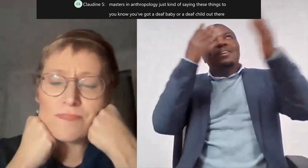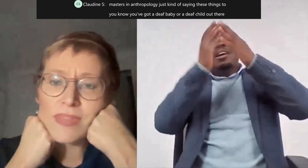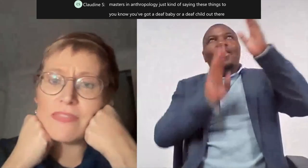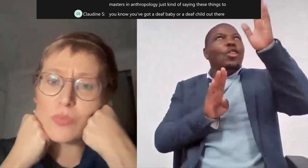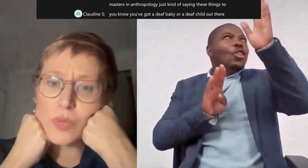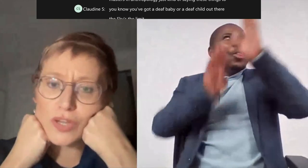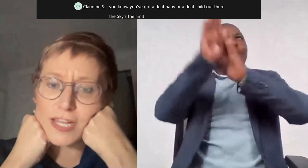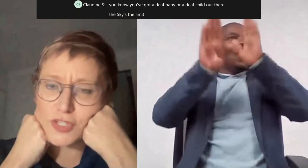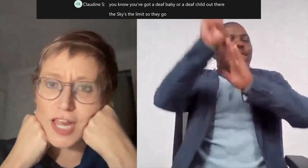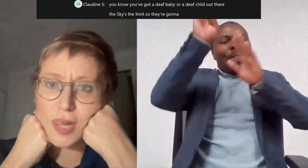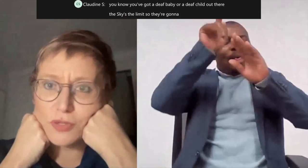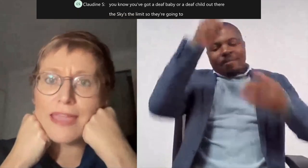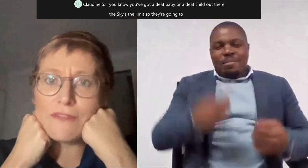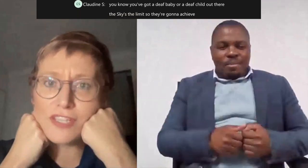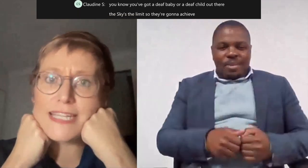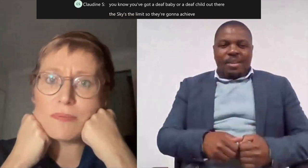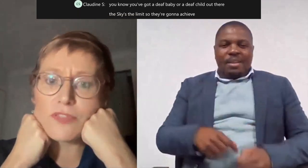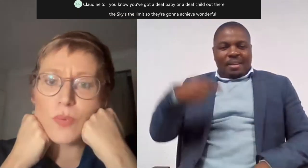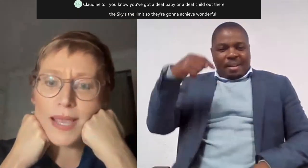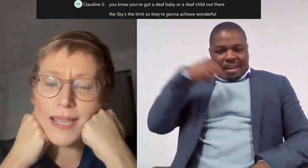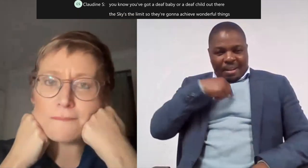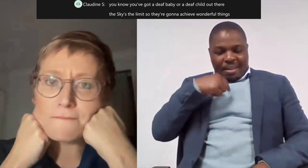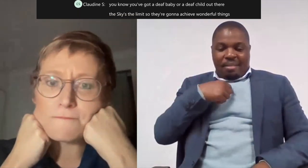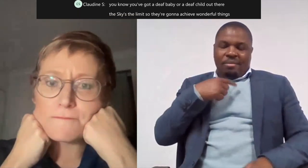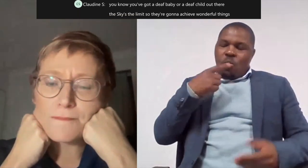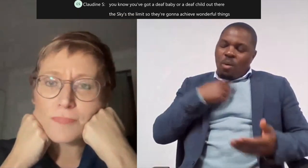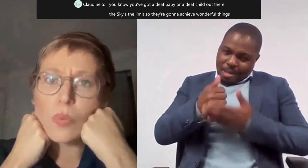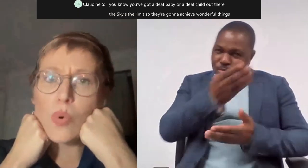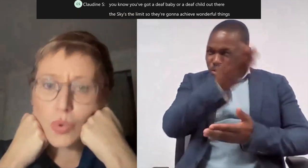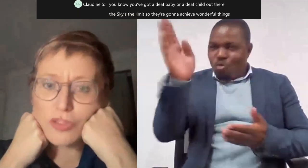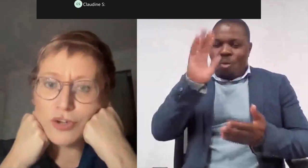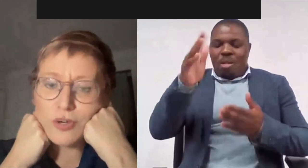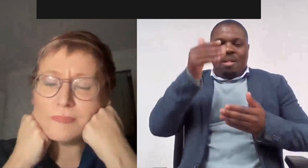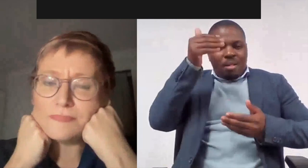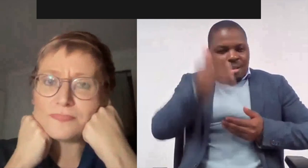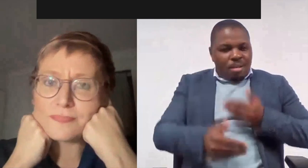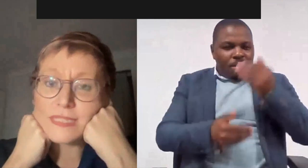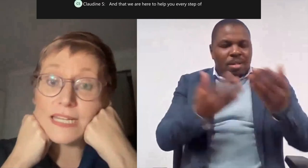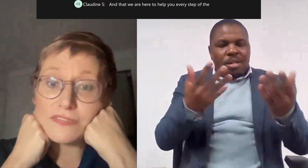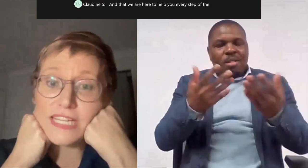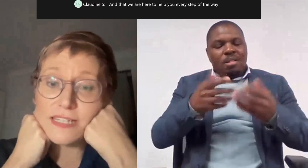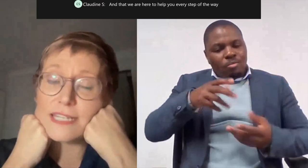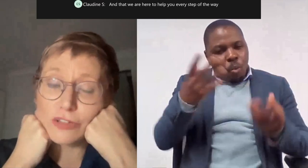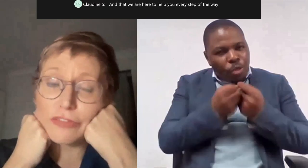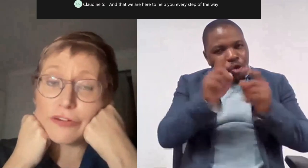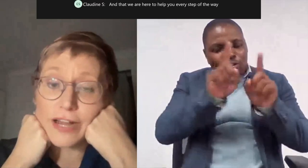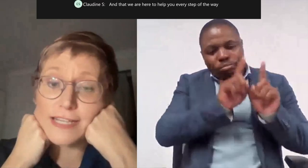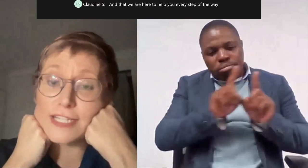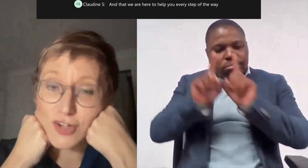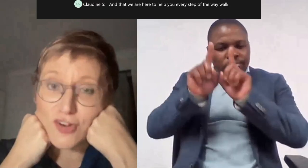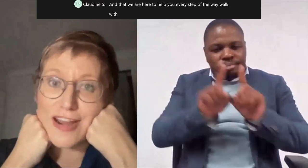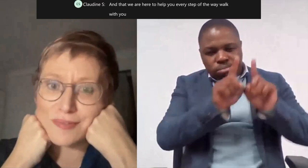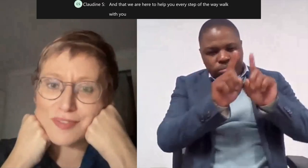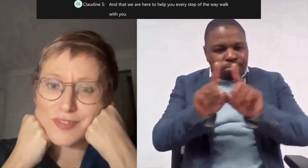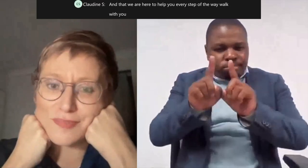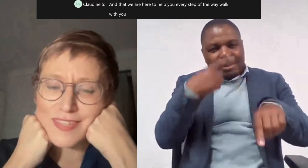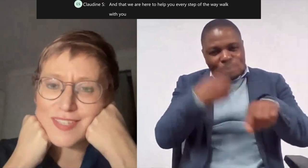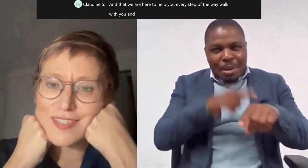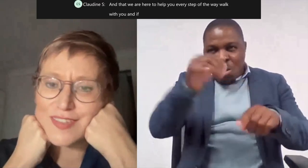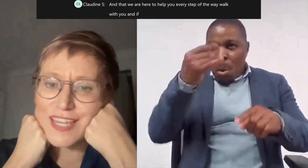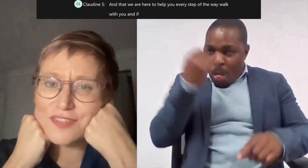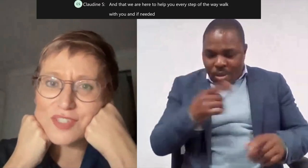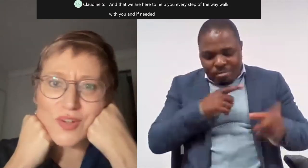things, and that we are here to help you every step of the way, walk with you, and if needed, sitting on the ground and crying with